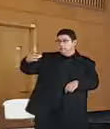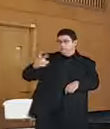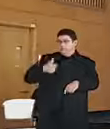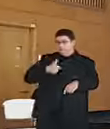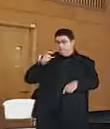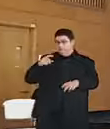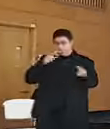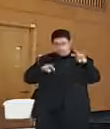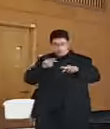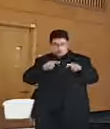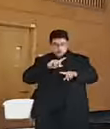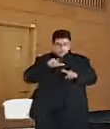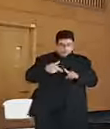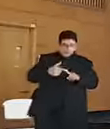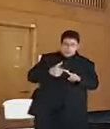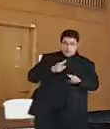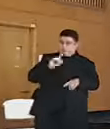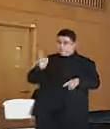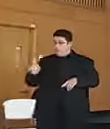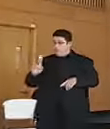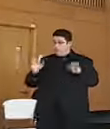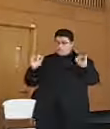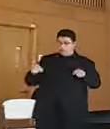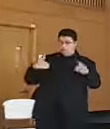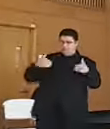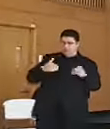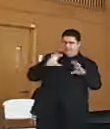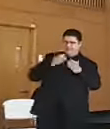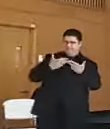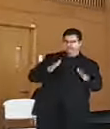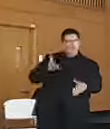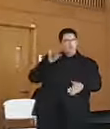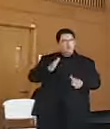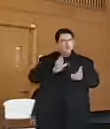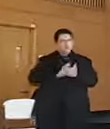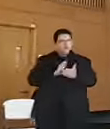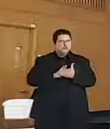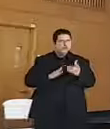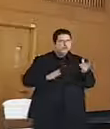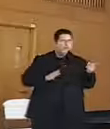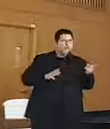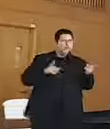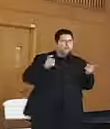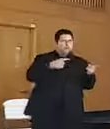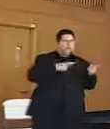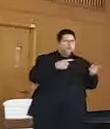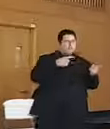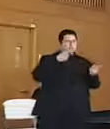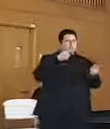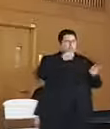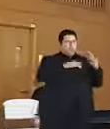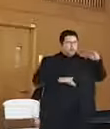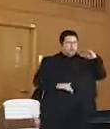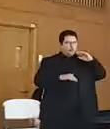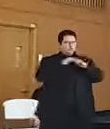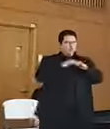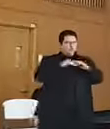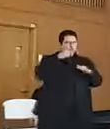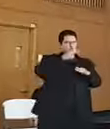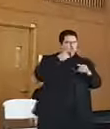to have reduced classes in school. Is there a threshold you're looking at when number of cases,